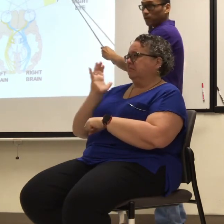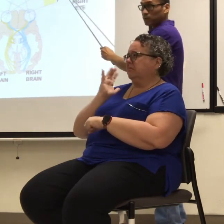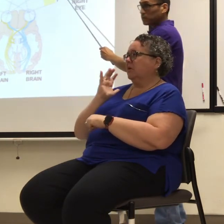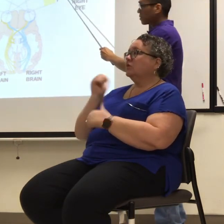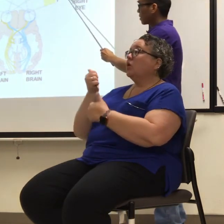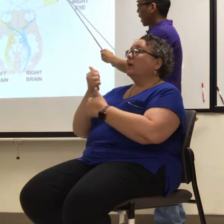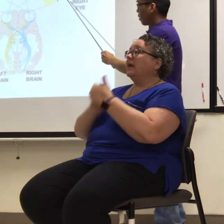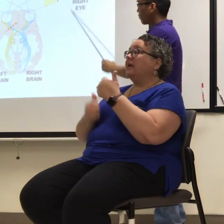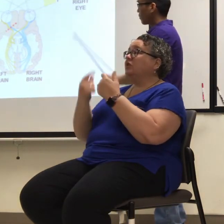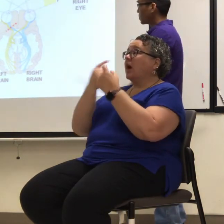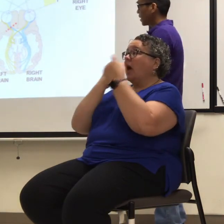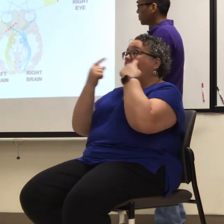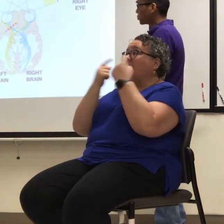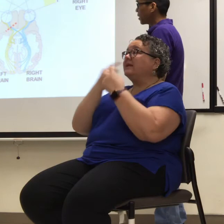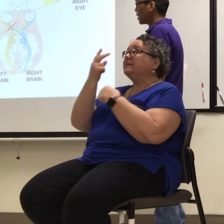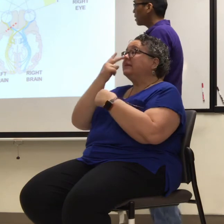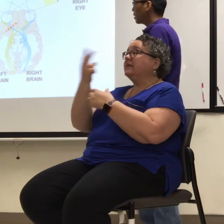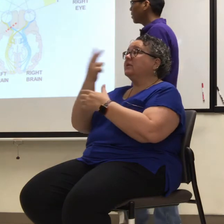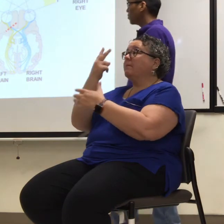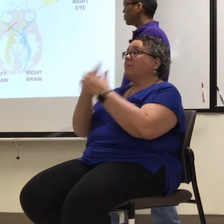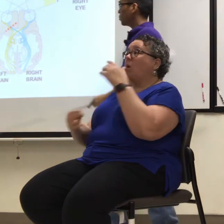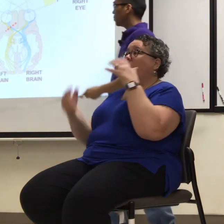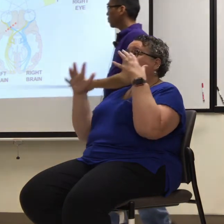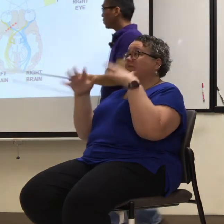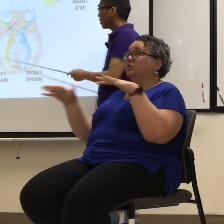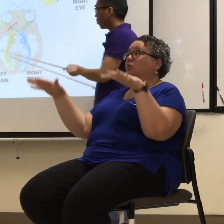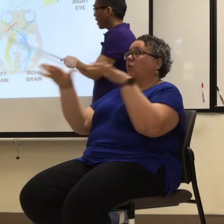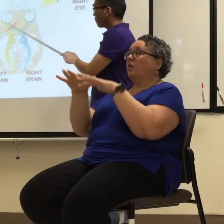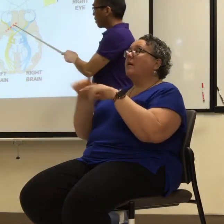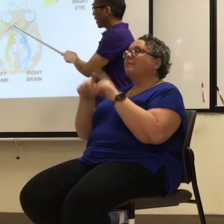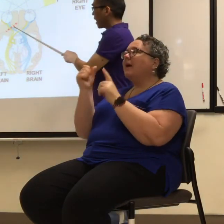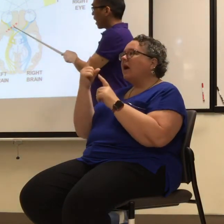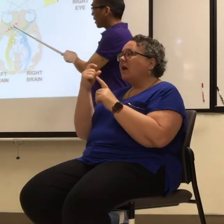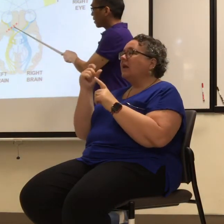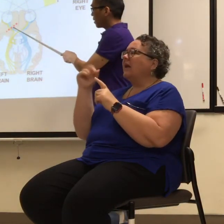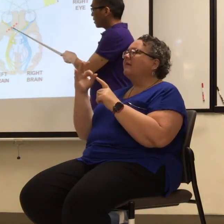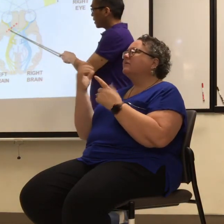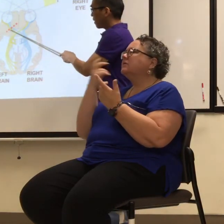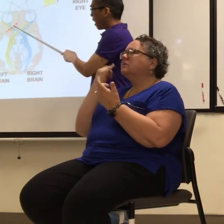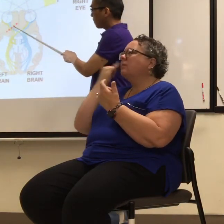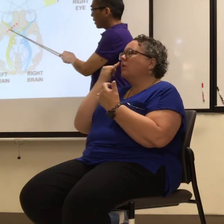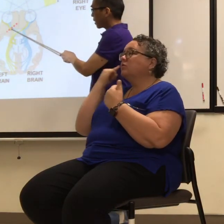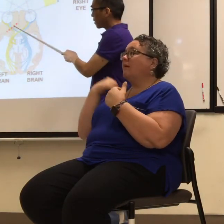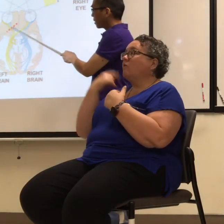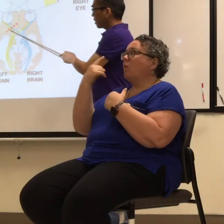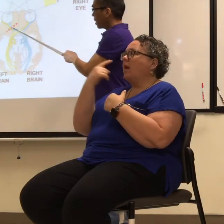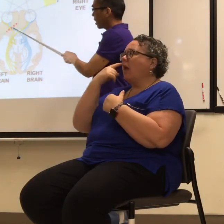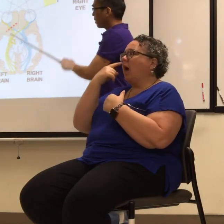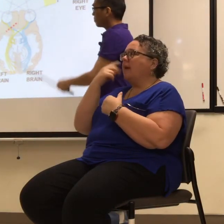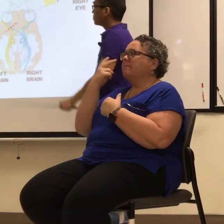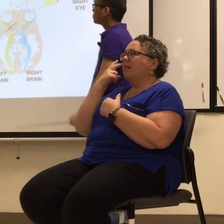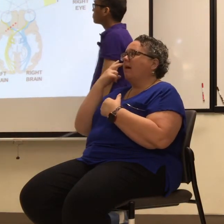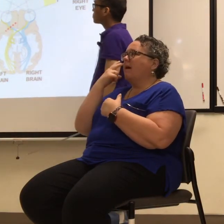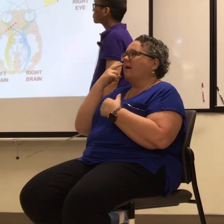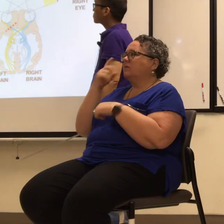visual fields. However, there's an injury to, well, you have a blind eye, say the optic